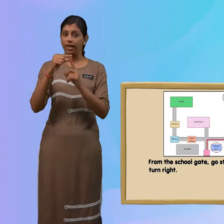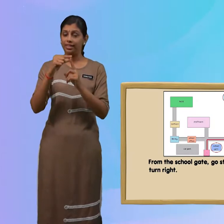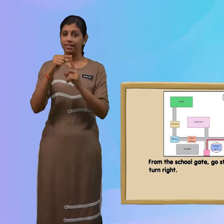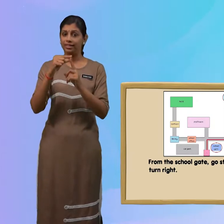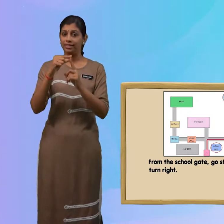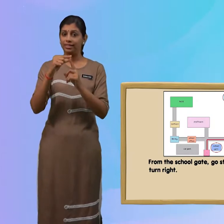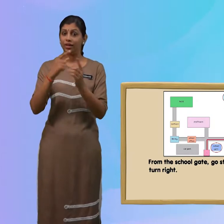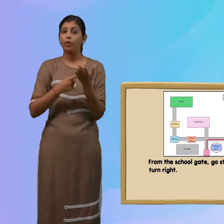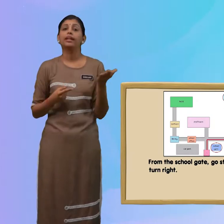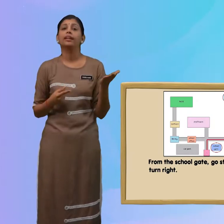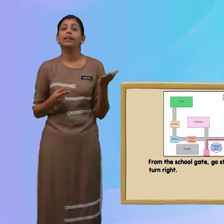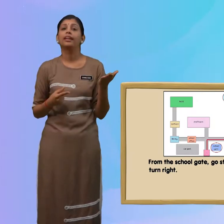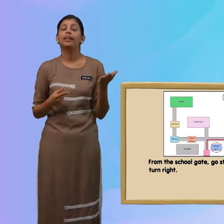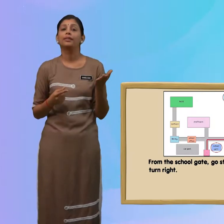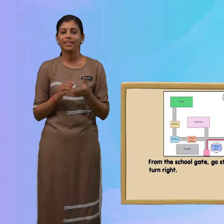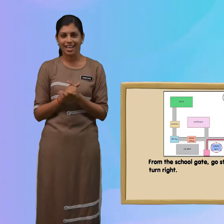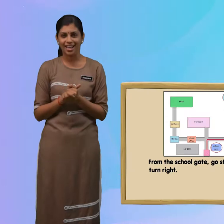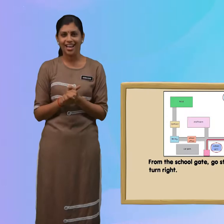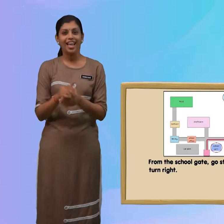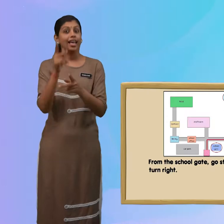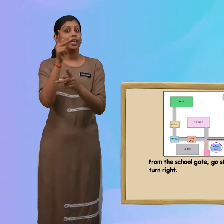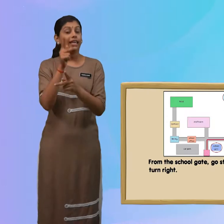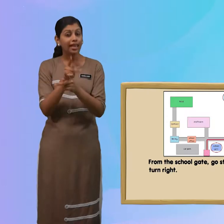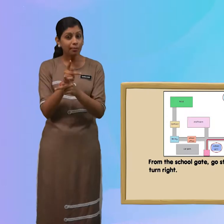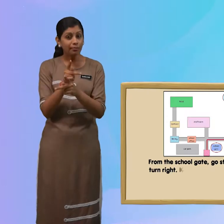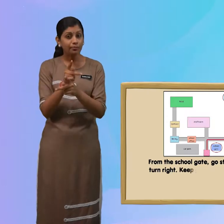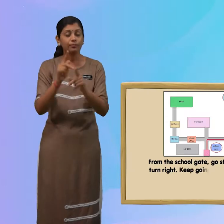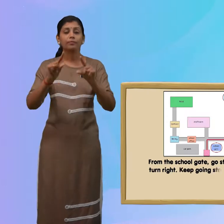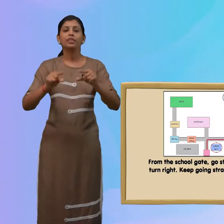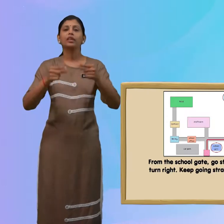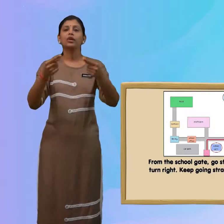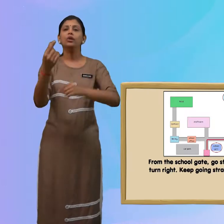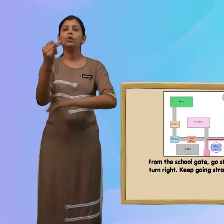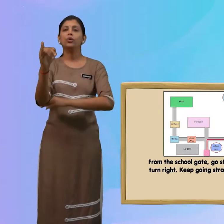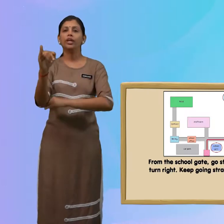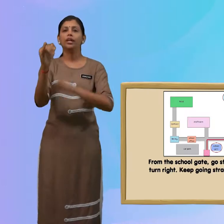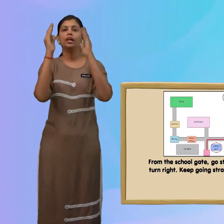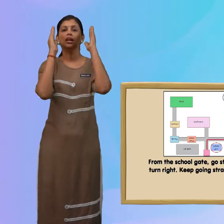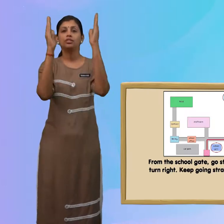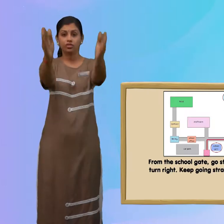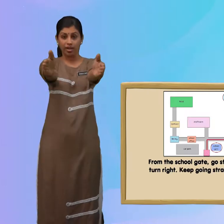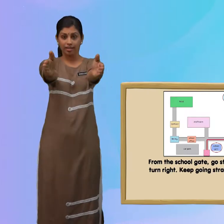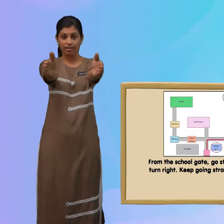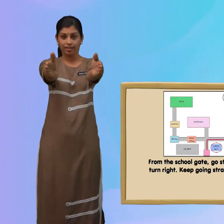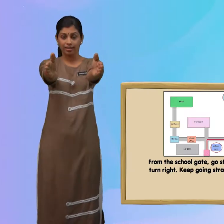word what? Yeah, keep going straight.